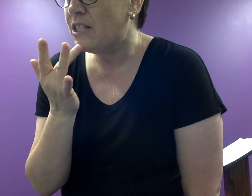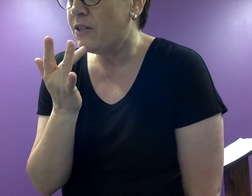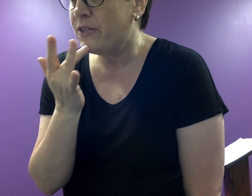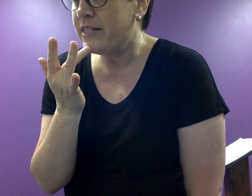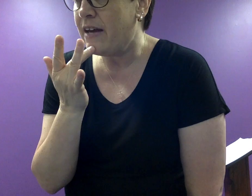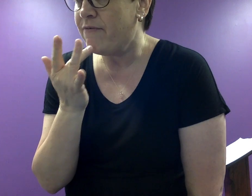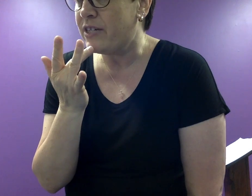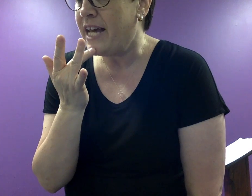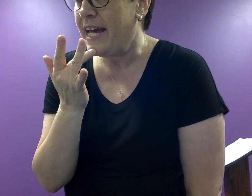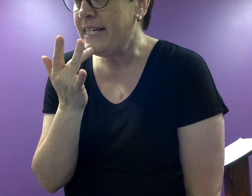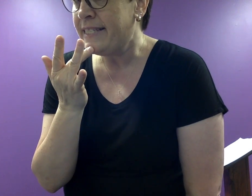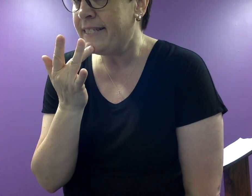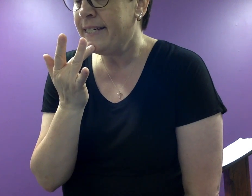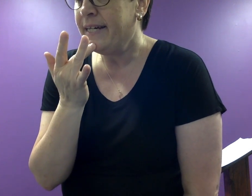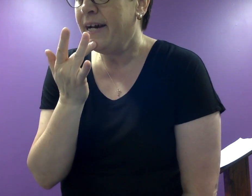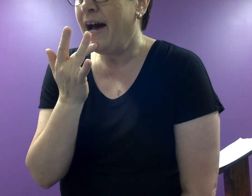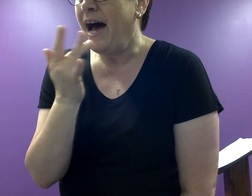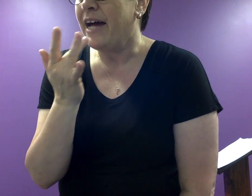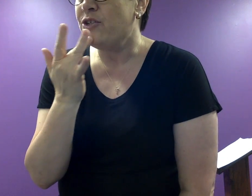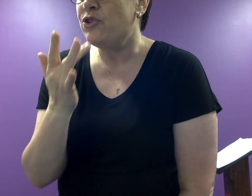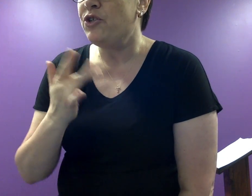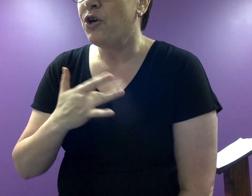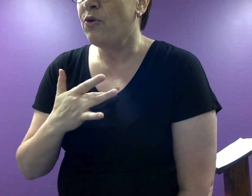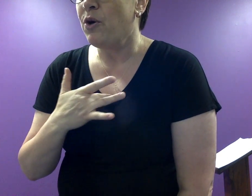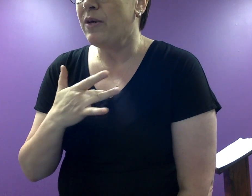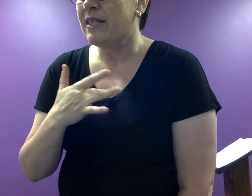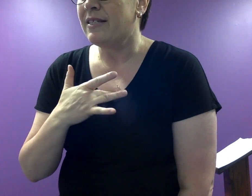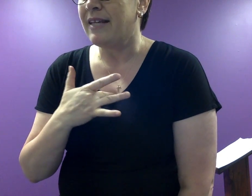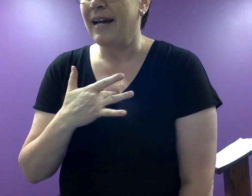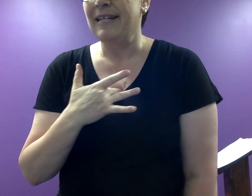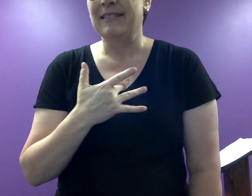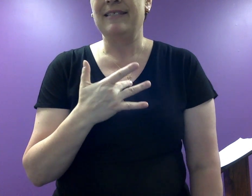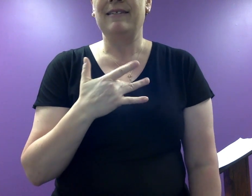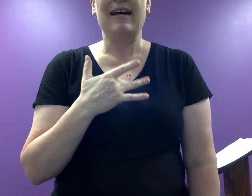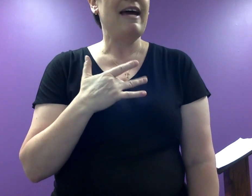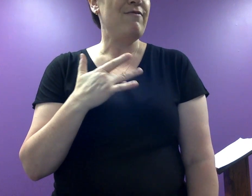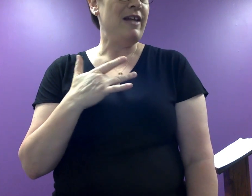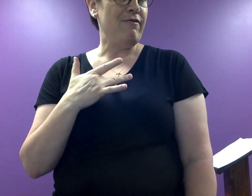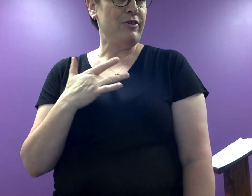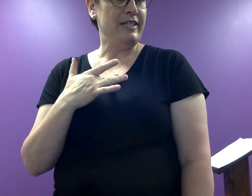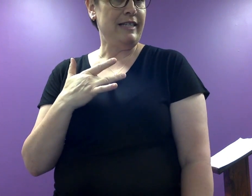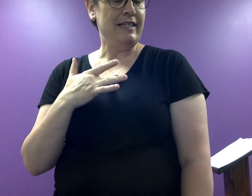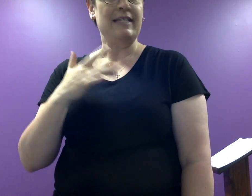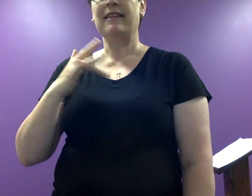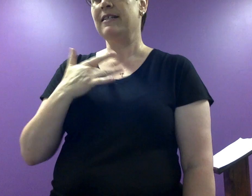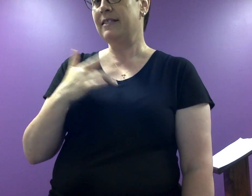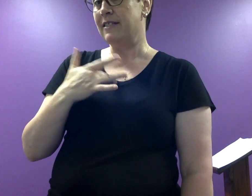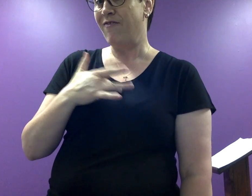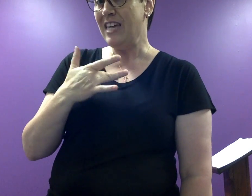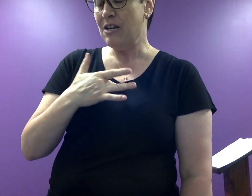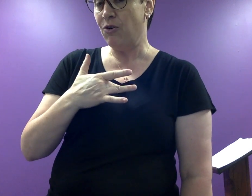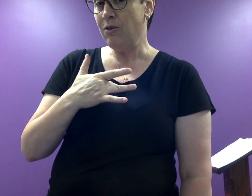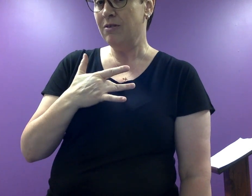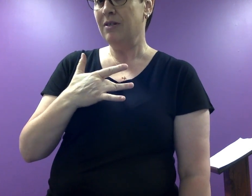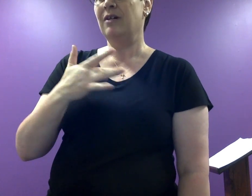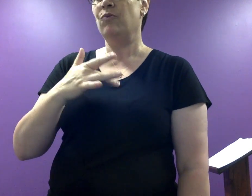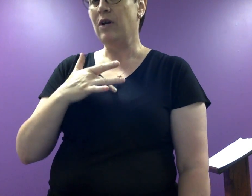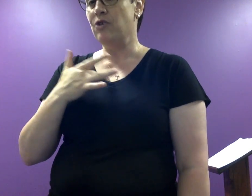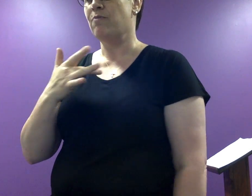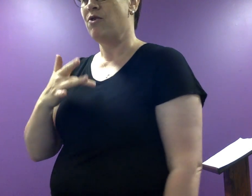also the sign for taste. I don't know what this sign is. I have never seen this sign. This is feel, when you're moving